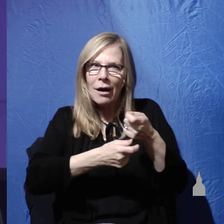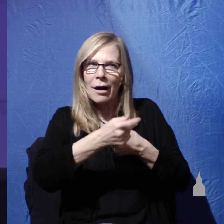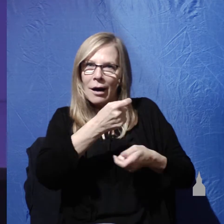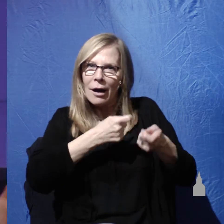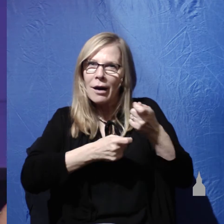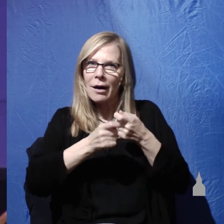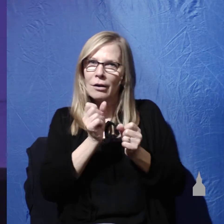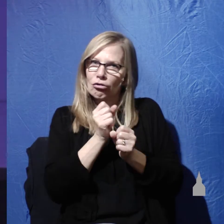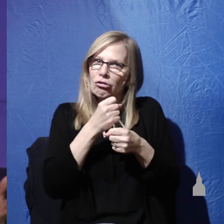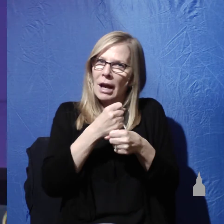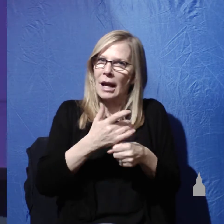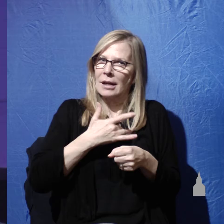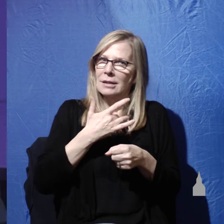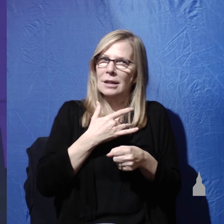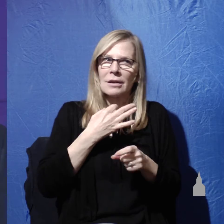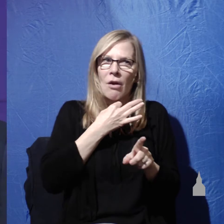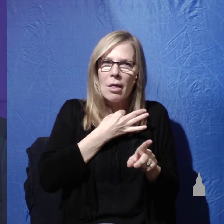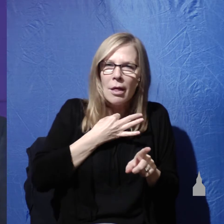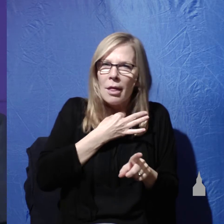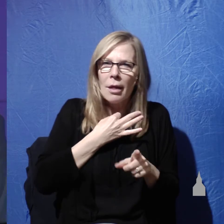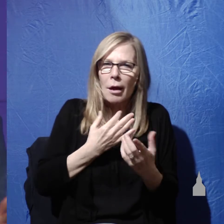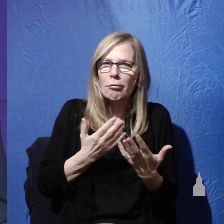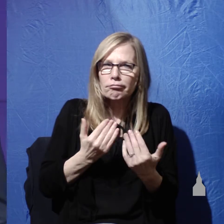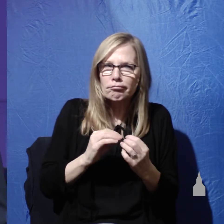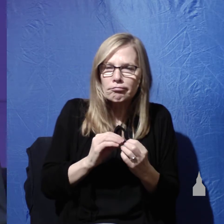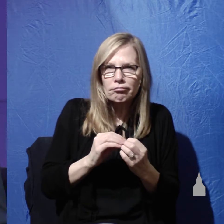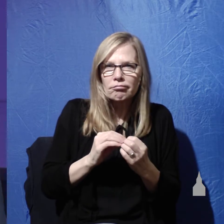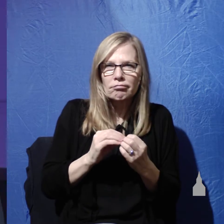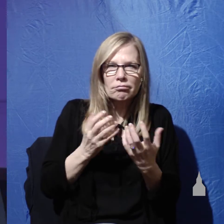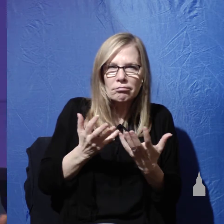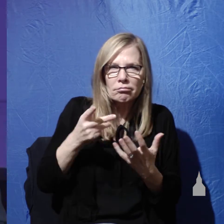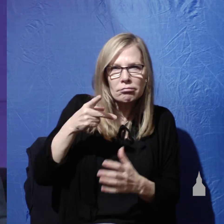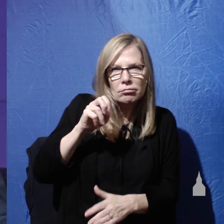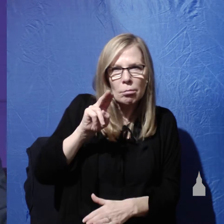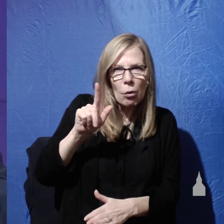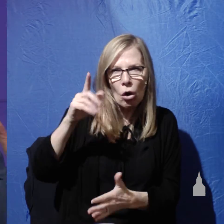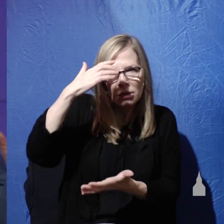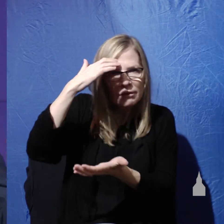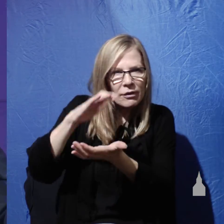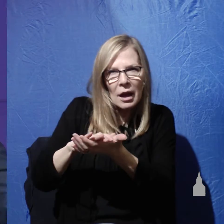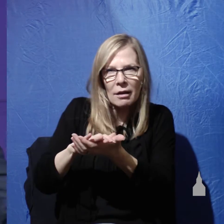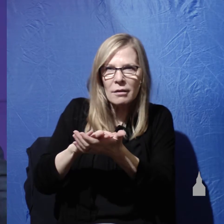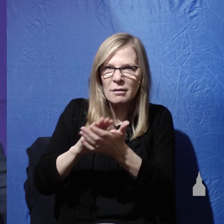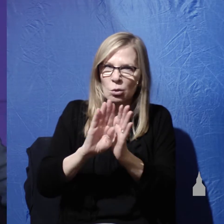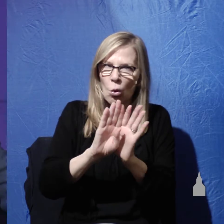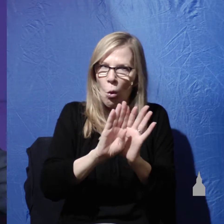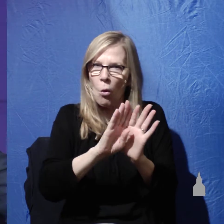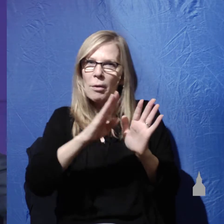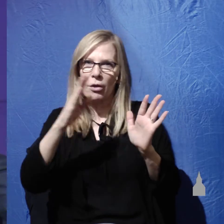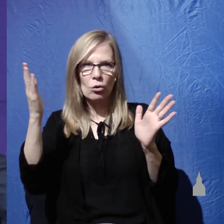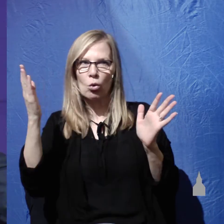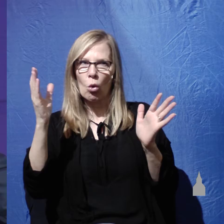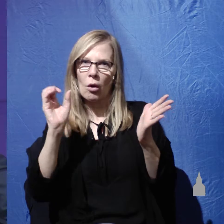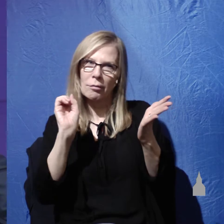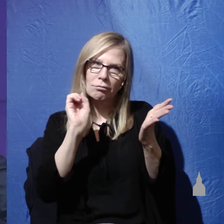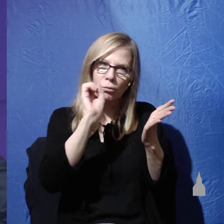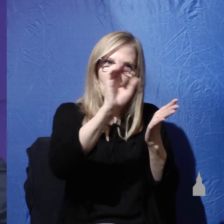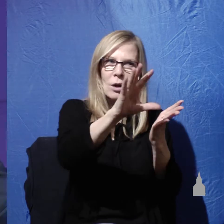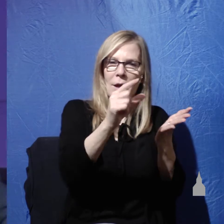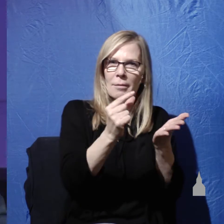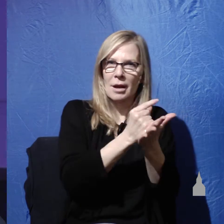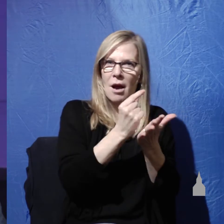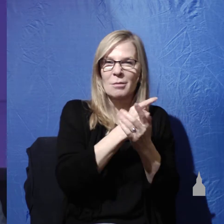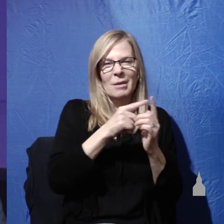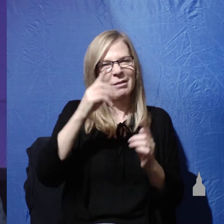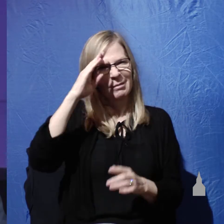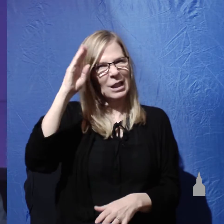create a sense of curiosity about Paul's faith in order to open the door for him to proclaim the gospel to them.